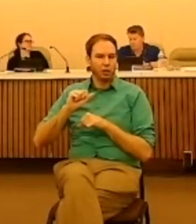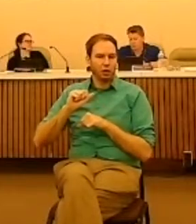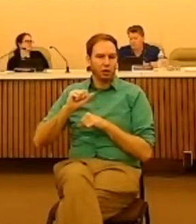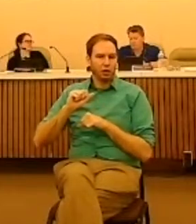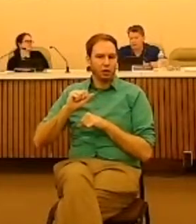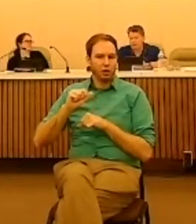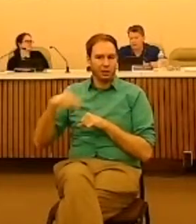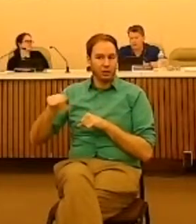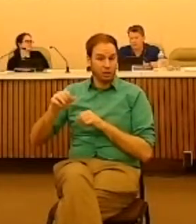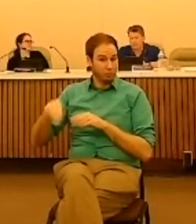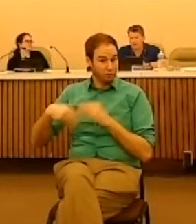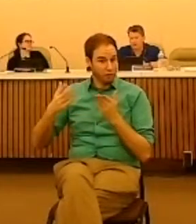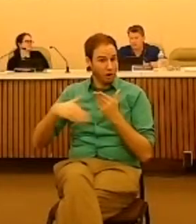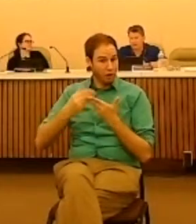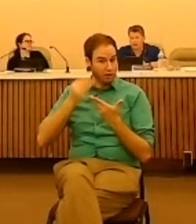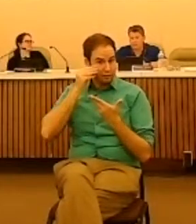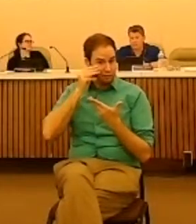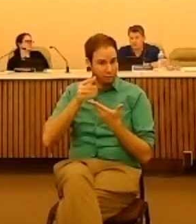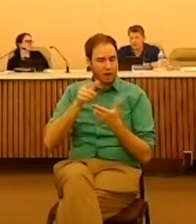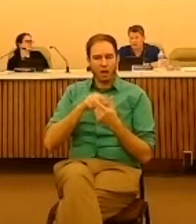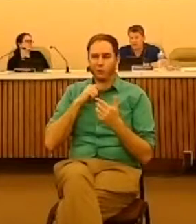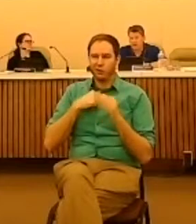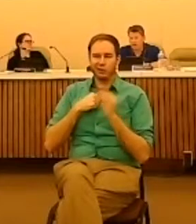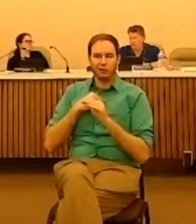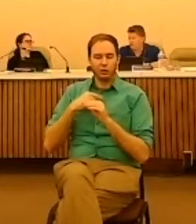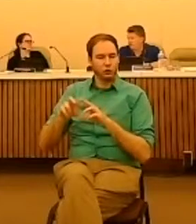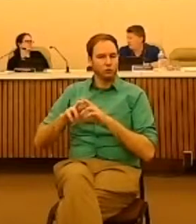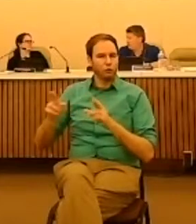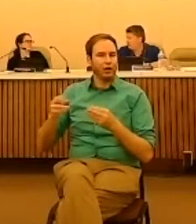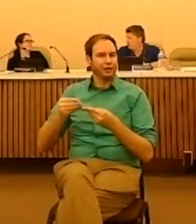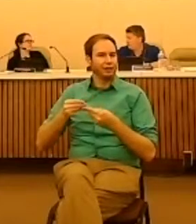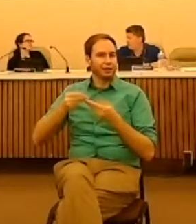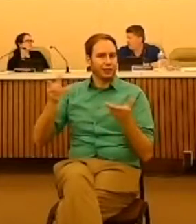if they can provide all the information, I'll have them get that out